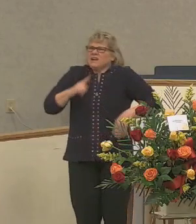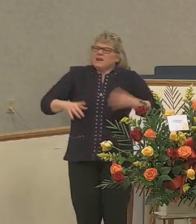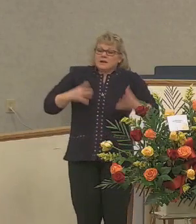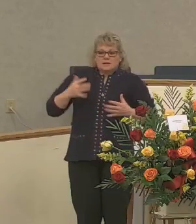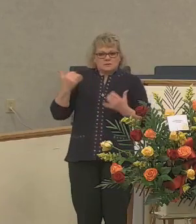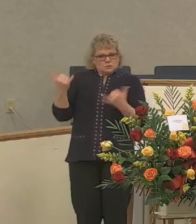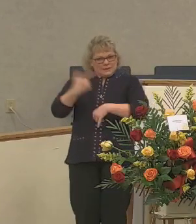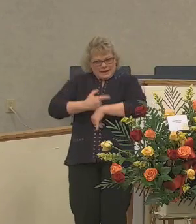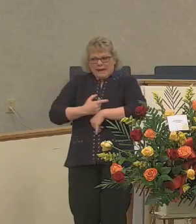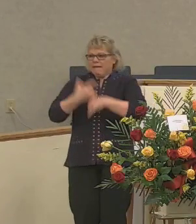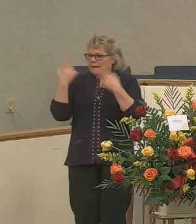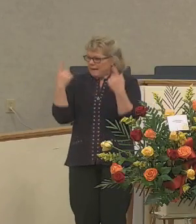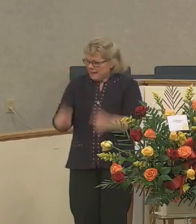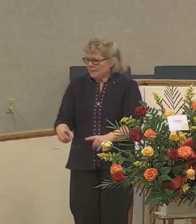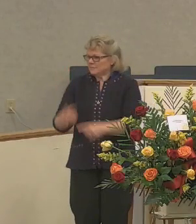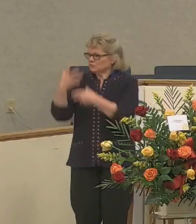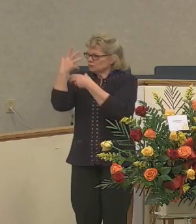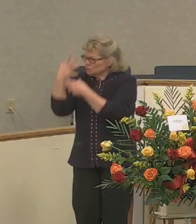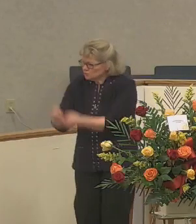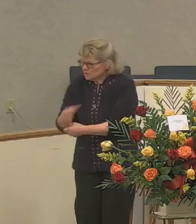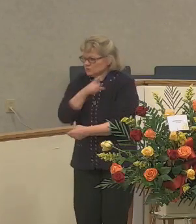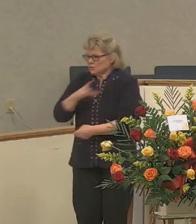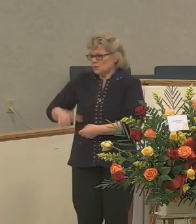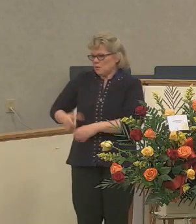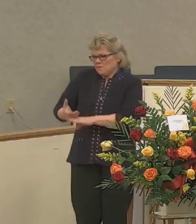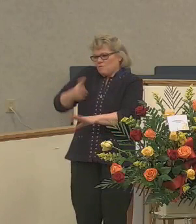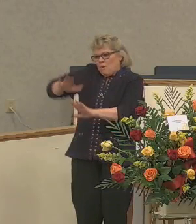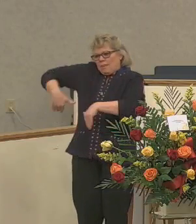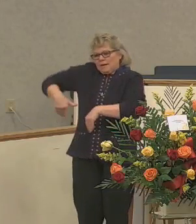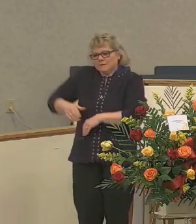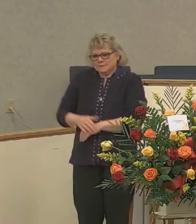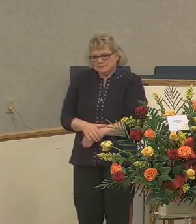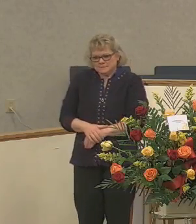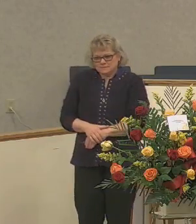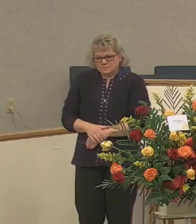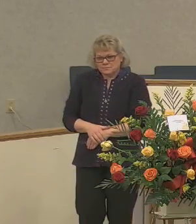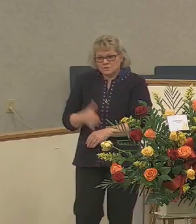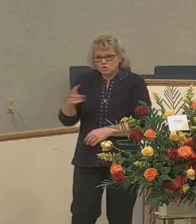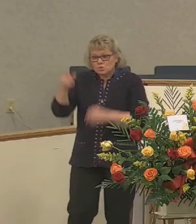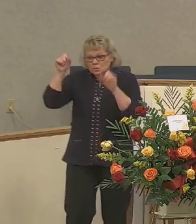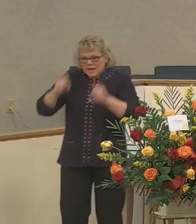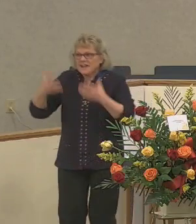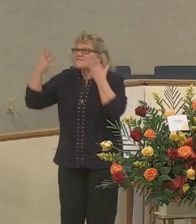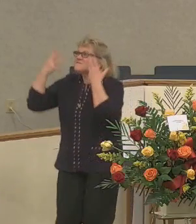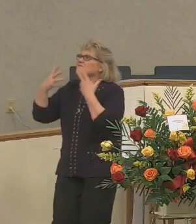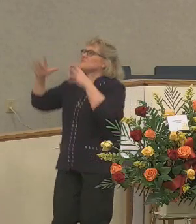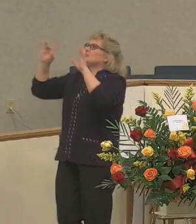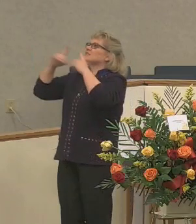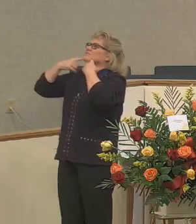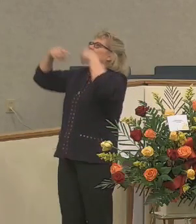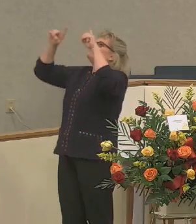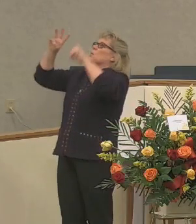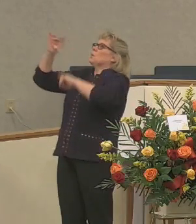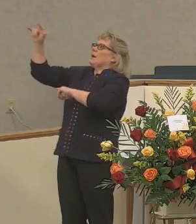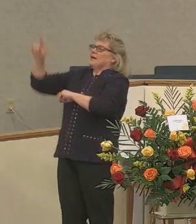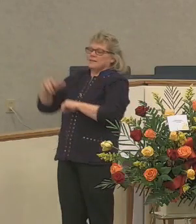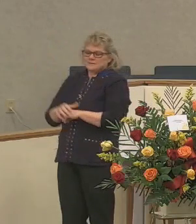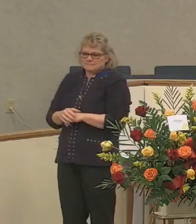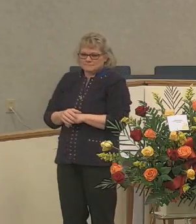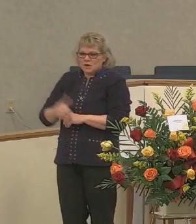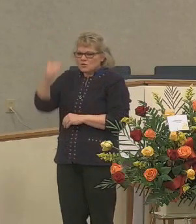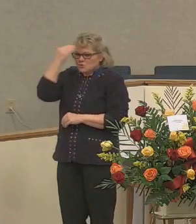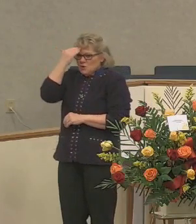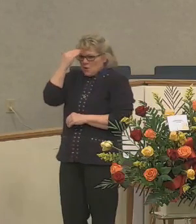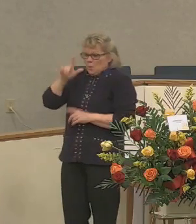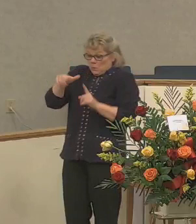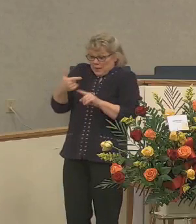day to trust him before it's too late, so that you can finish well also and know where